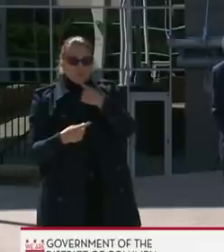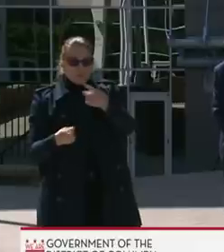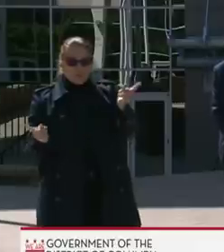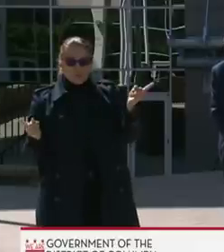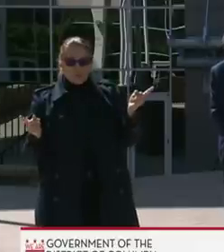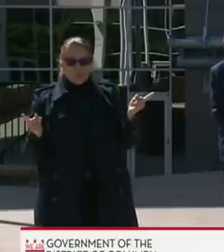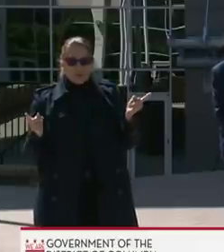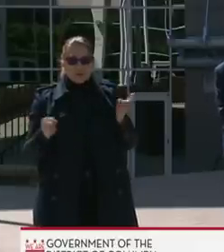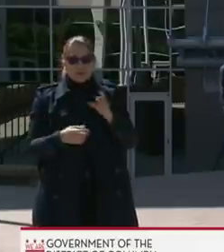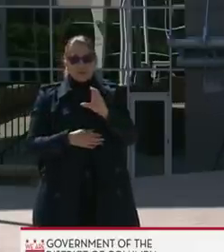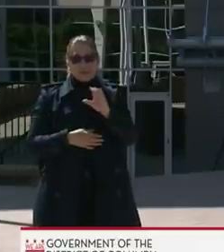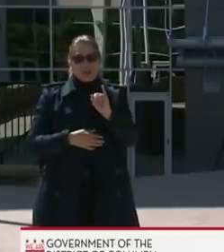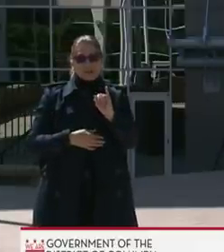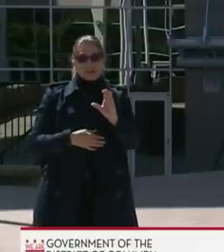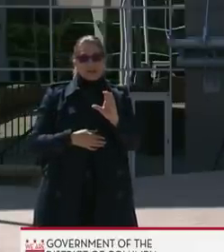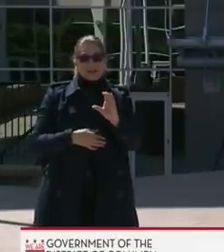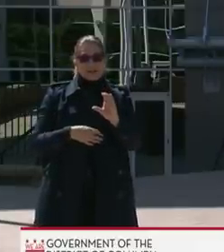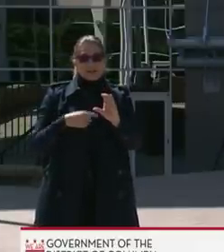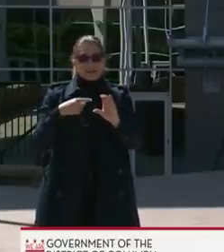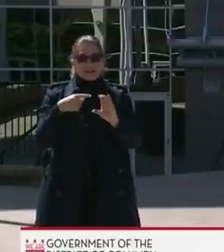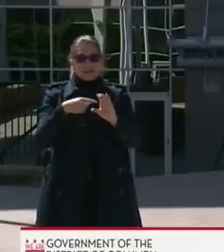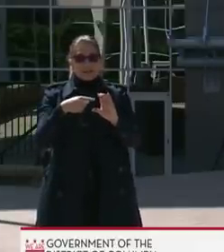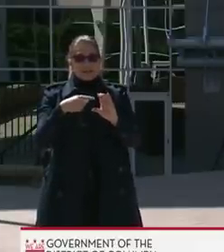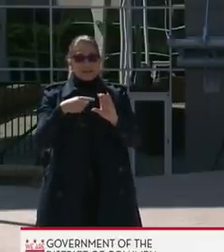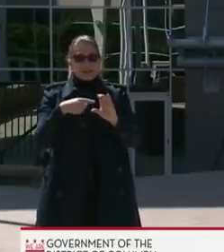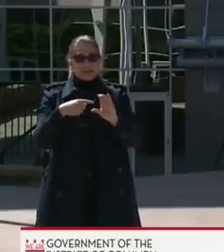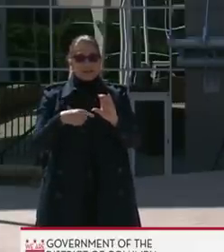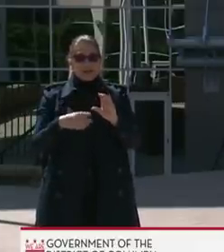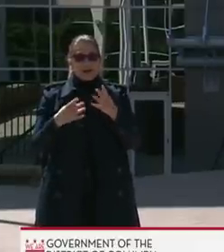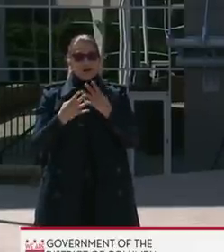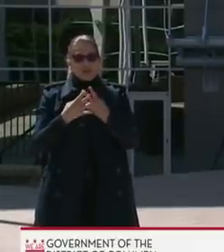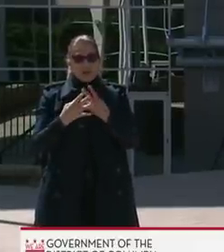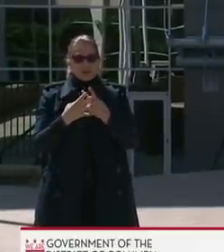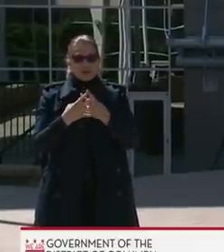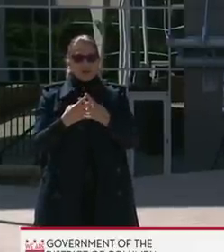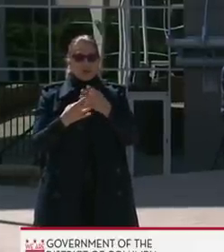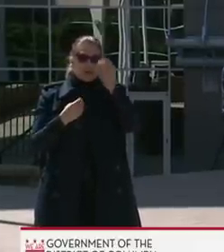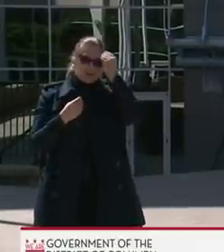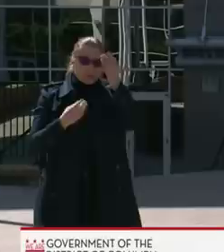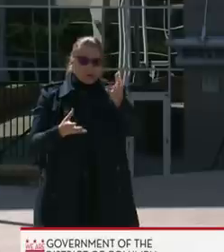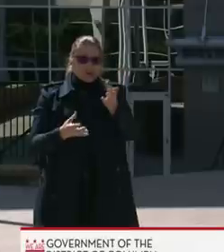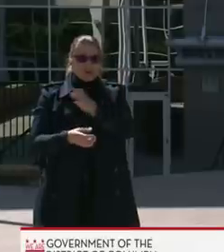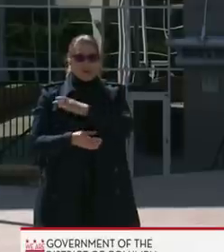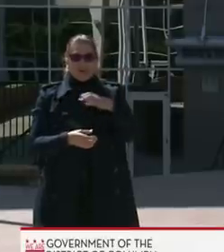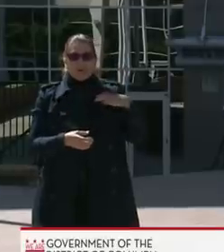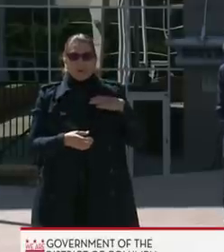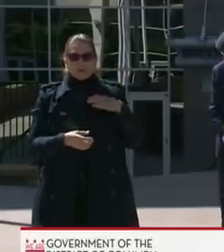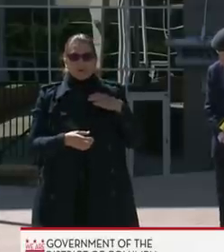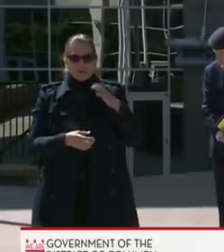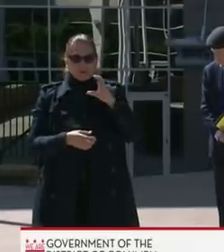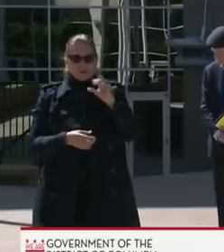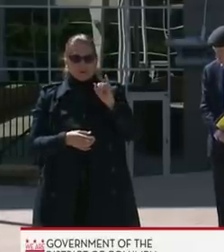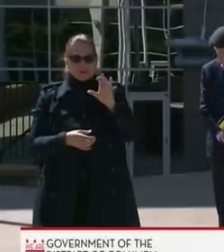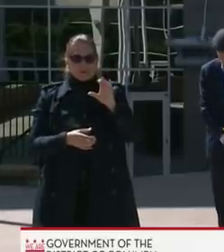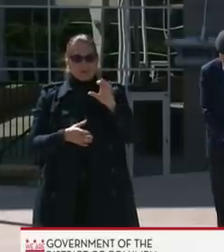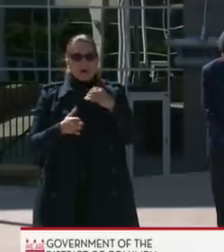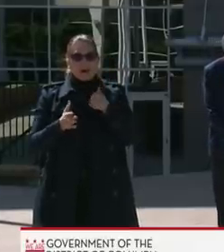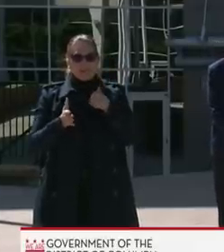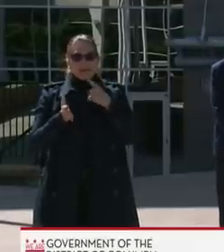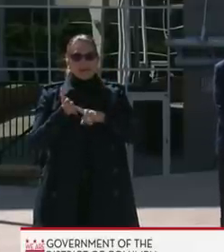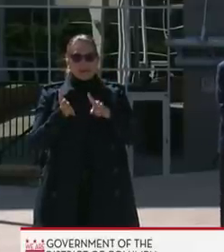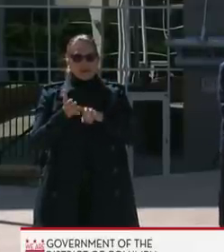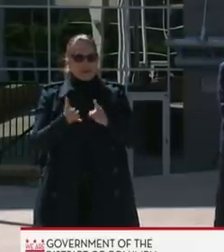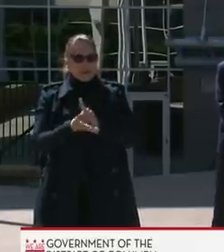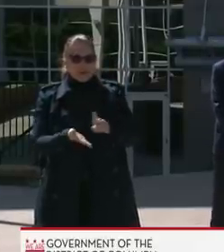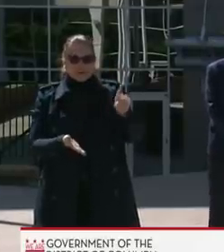Corrections Information Council, conducted an inspection there think it was last week, that was